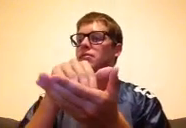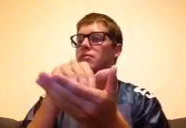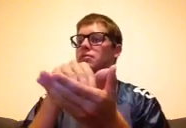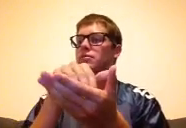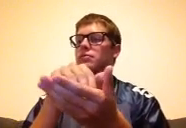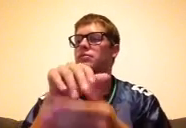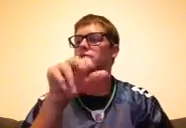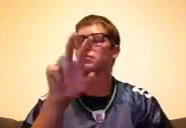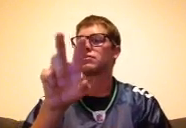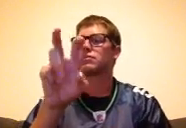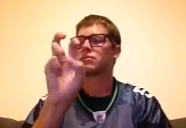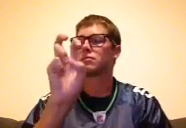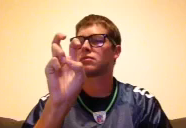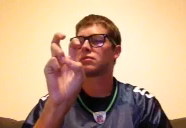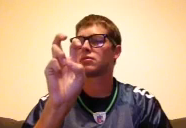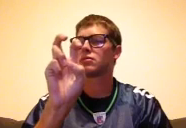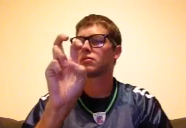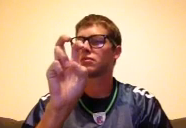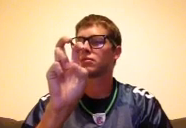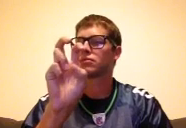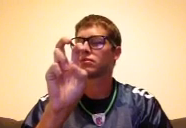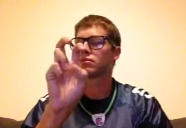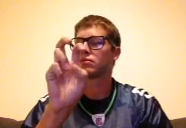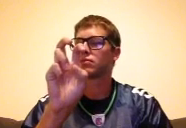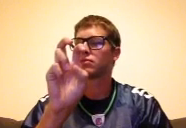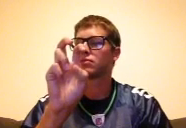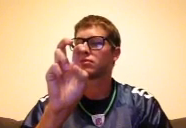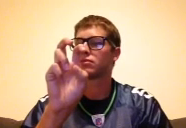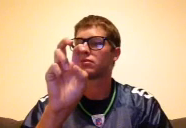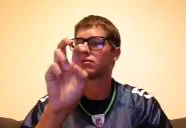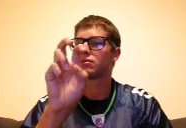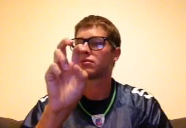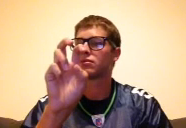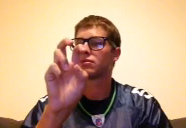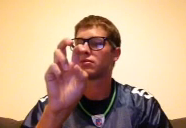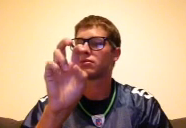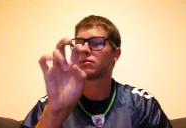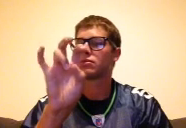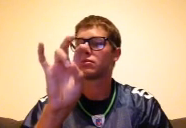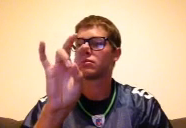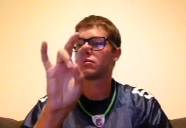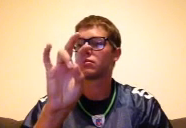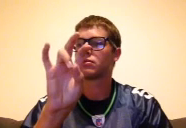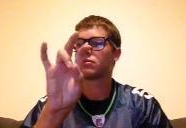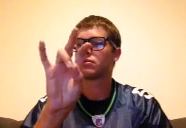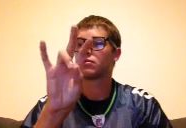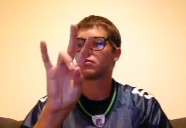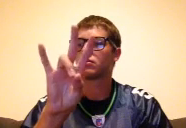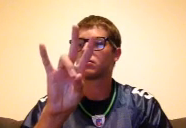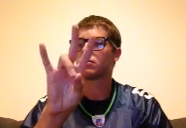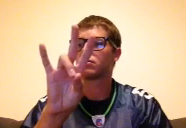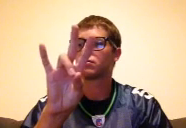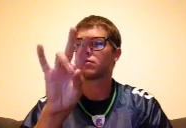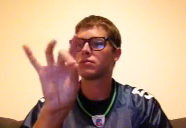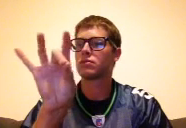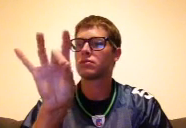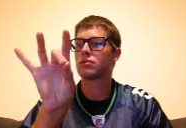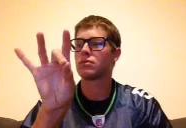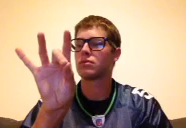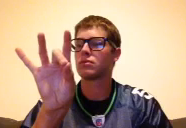imagine, disgusted after they won, but then didn't. What do you think of the replay with